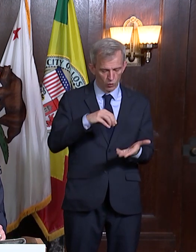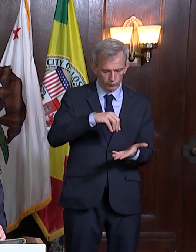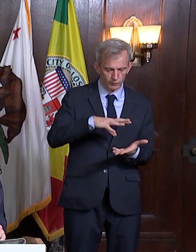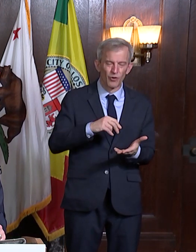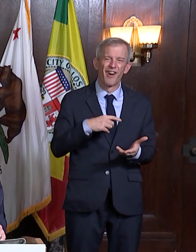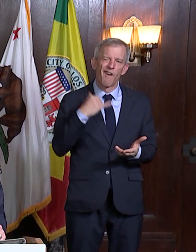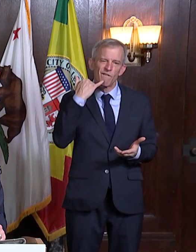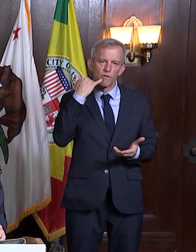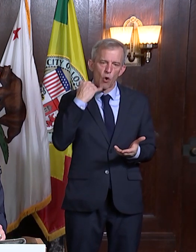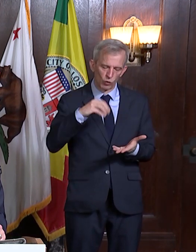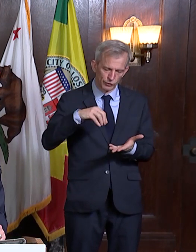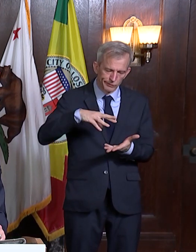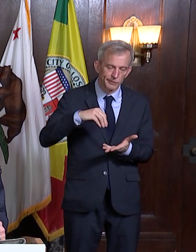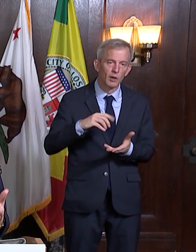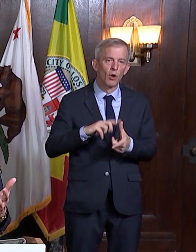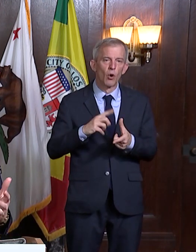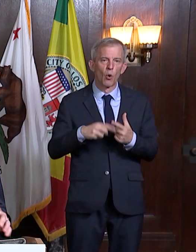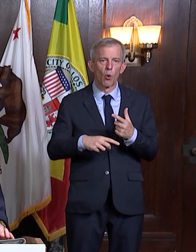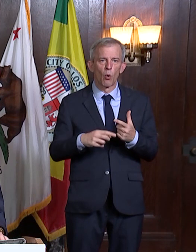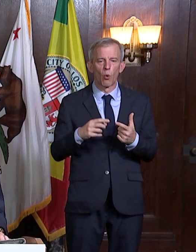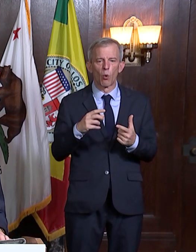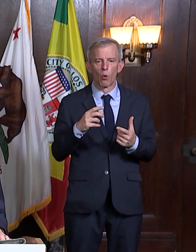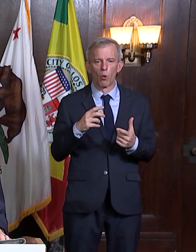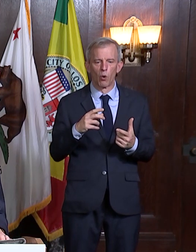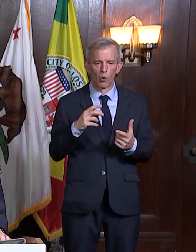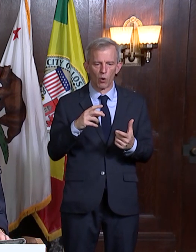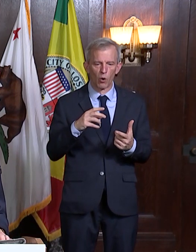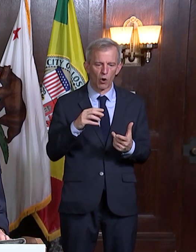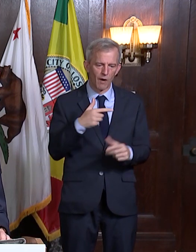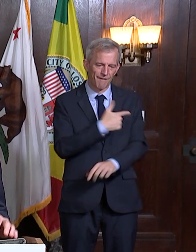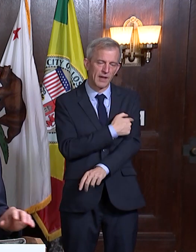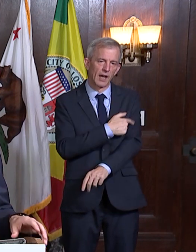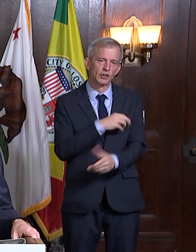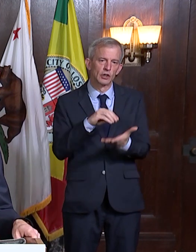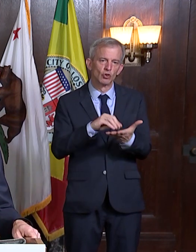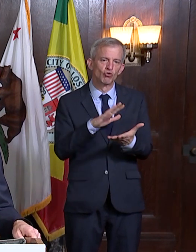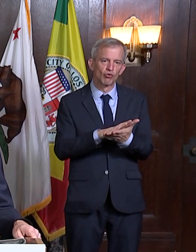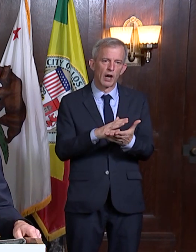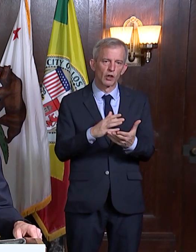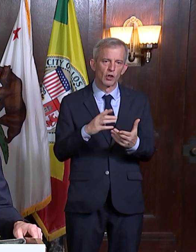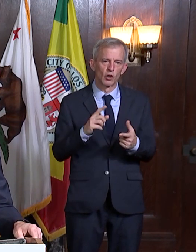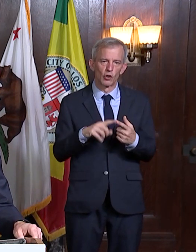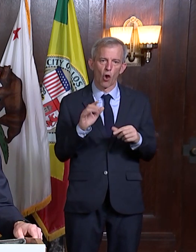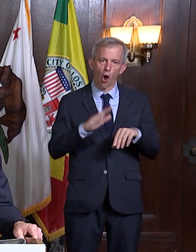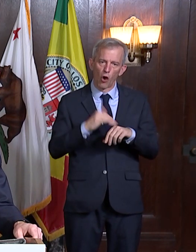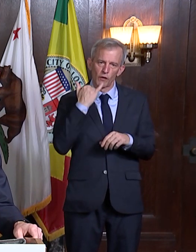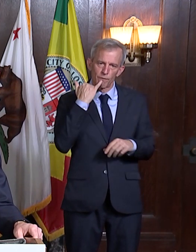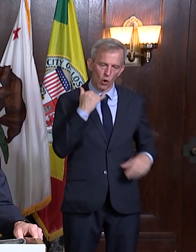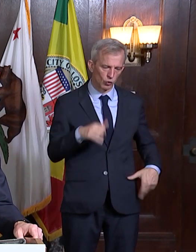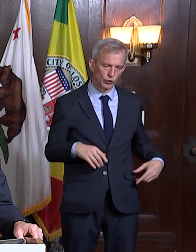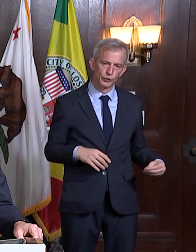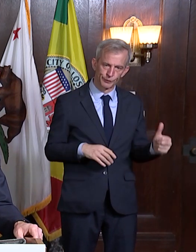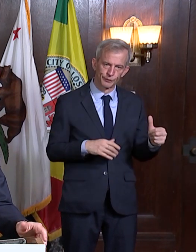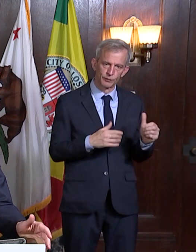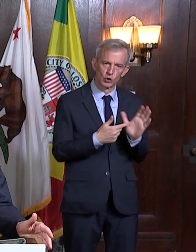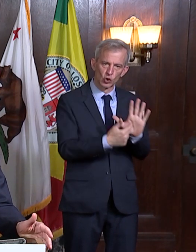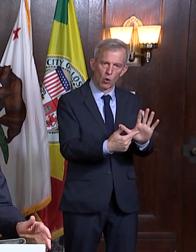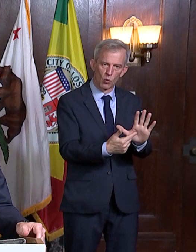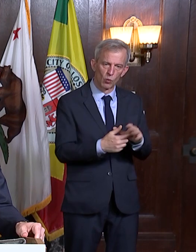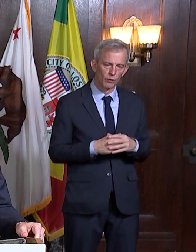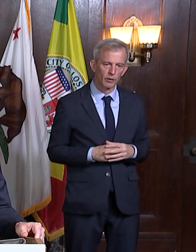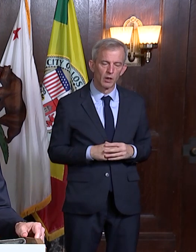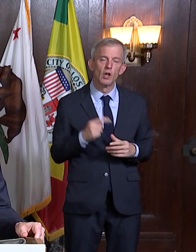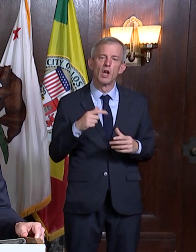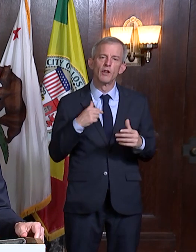digital vaccine record, or documentation from your healthcare provider. This is a new step in our path out of the pandemic and to help protect